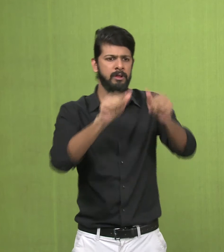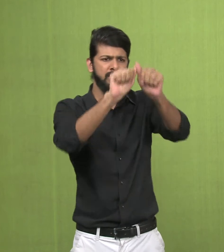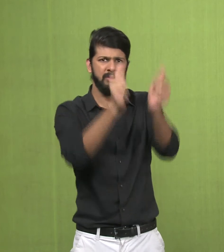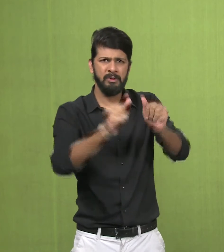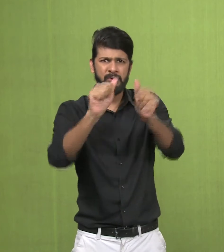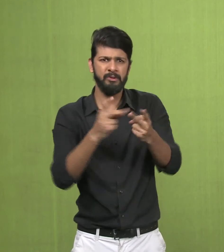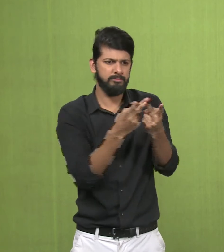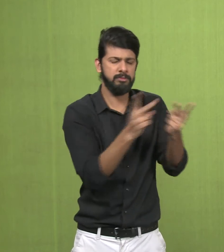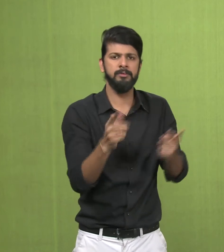botanical forms.